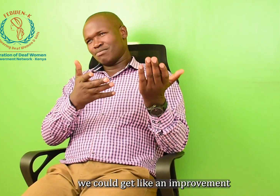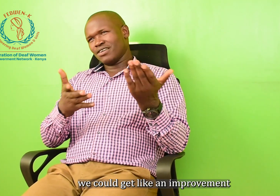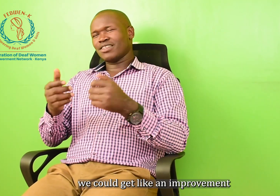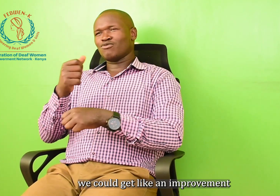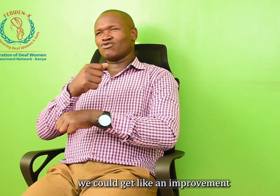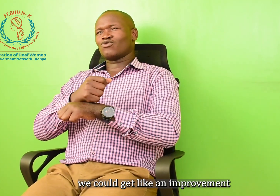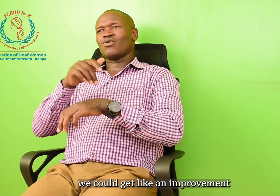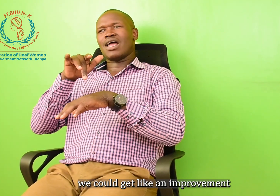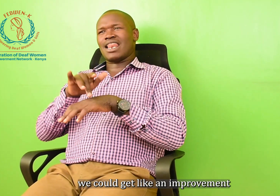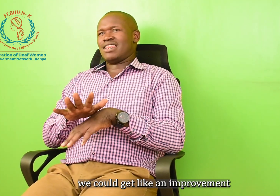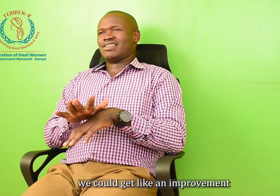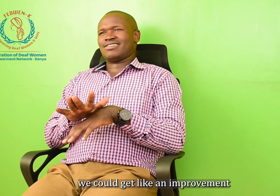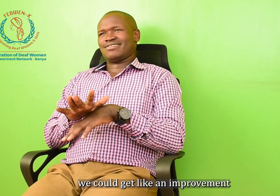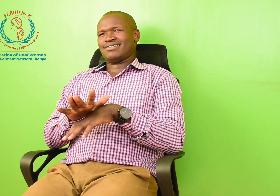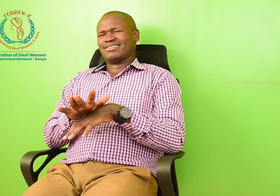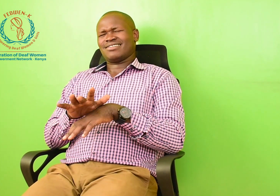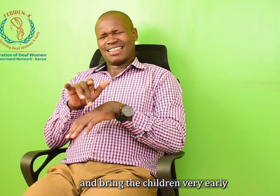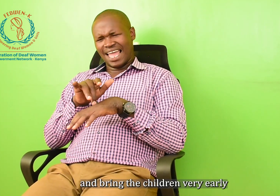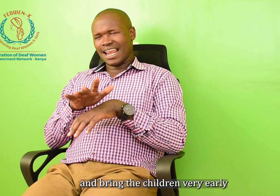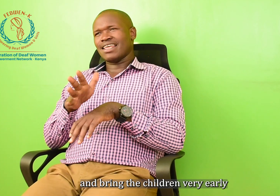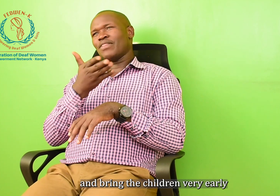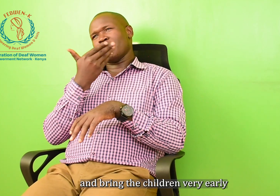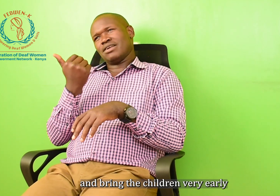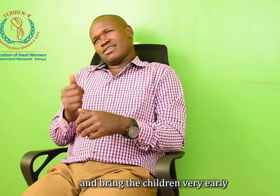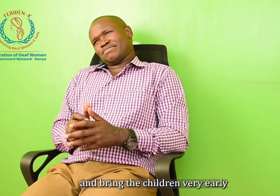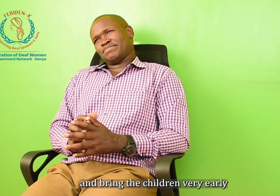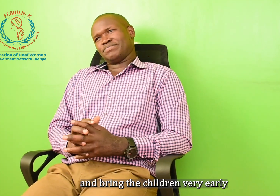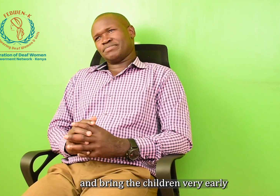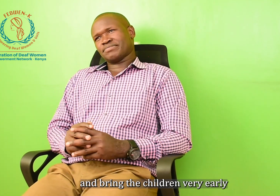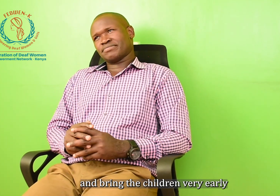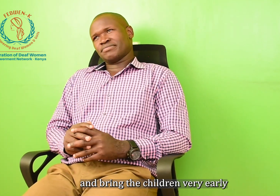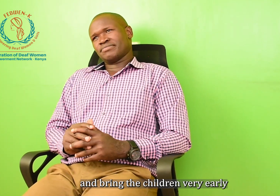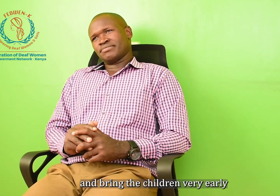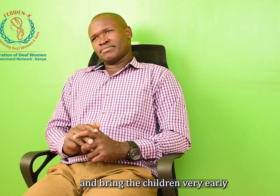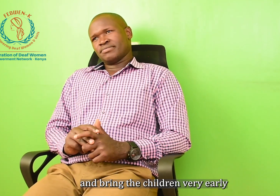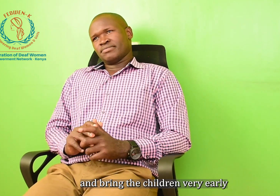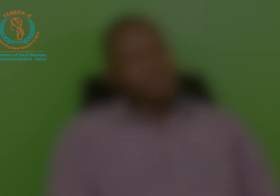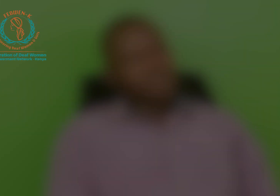like an improvement and bring the children very early.